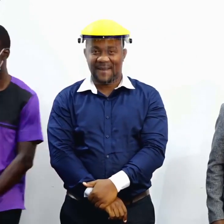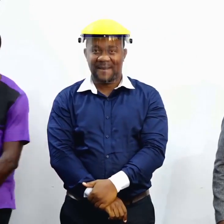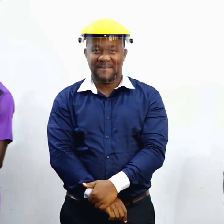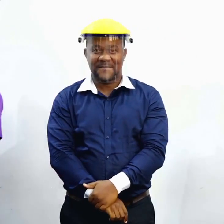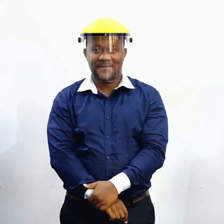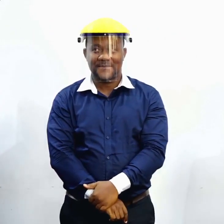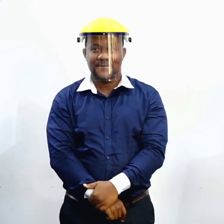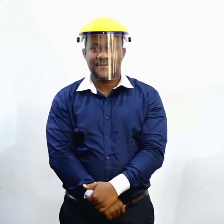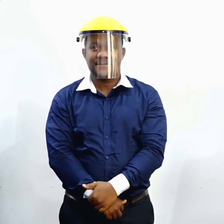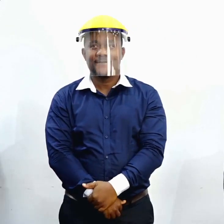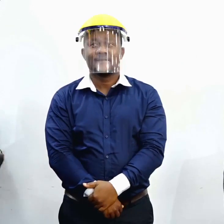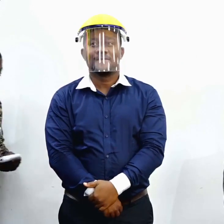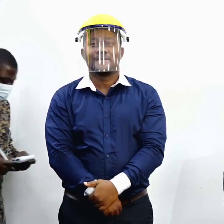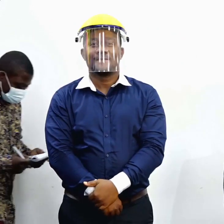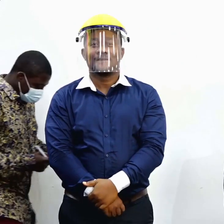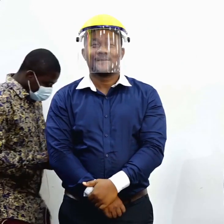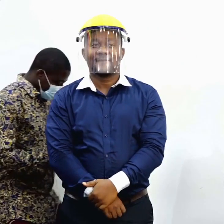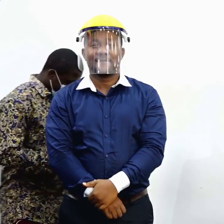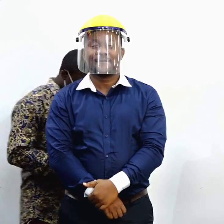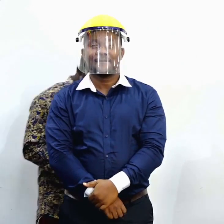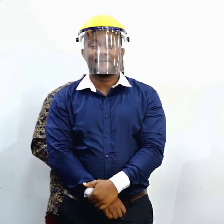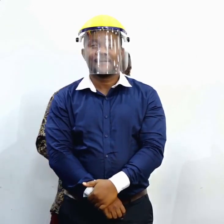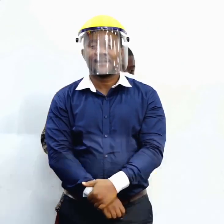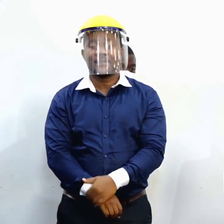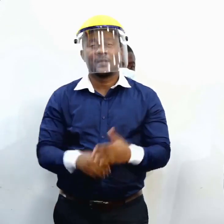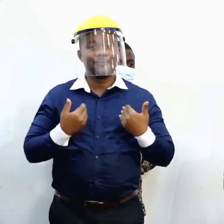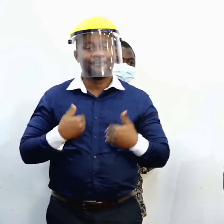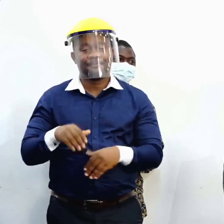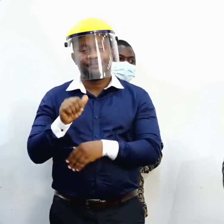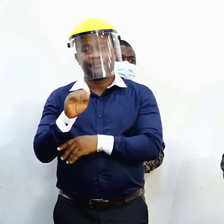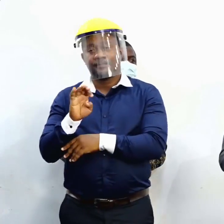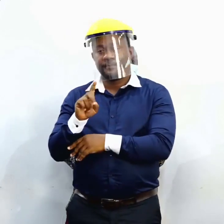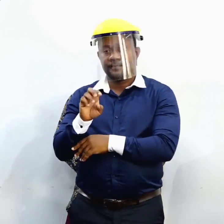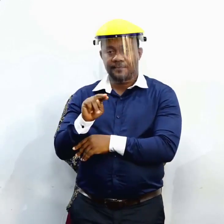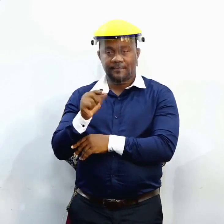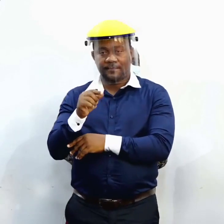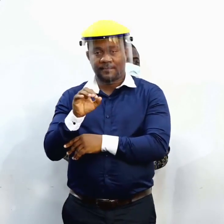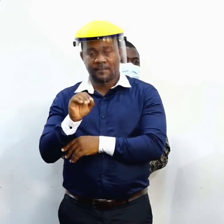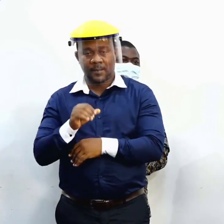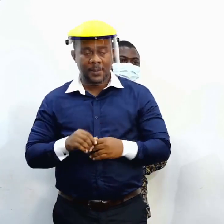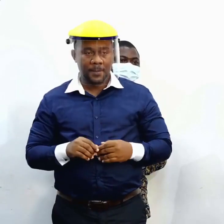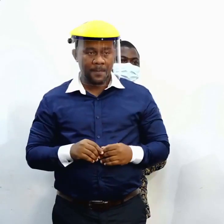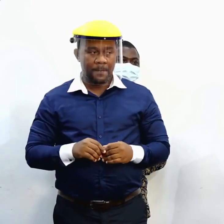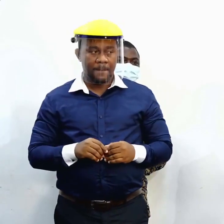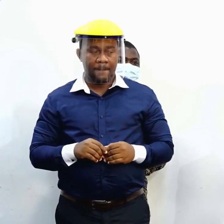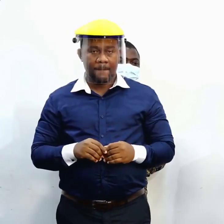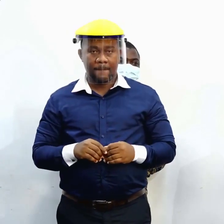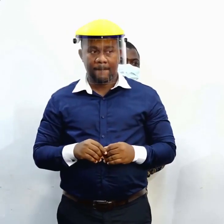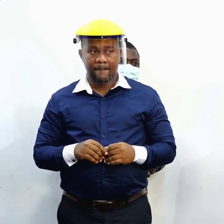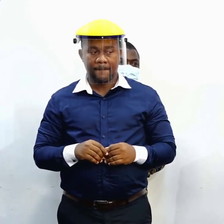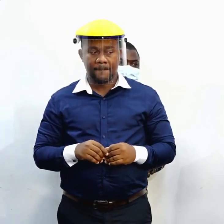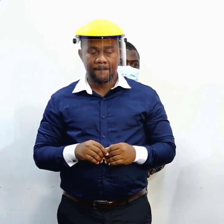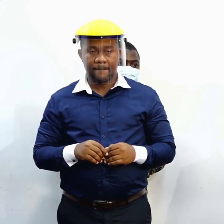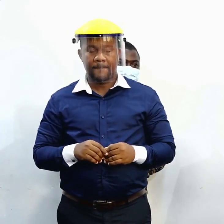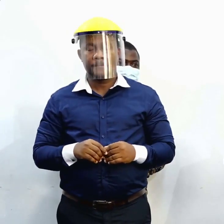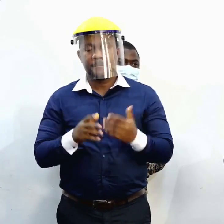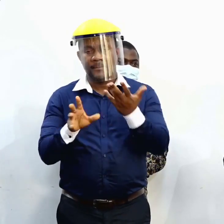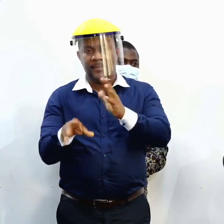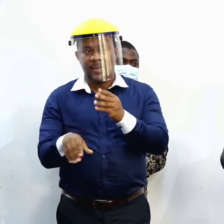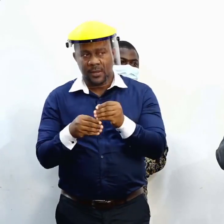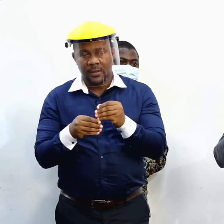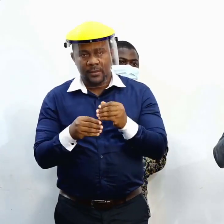Good morning, Honorable. FM Abednego, Adum FM. Honorable, as a follow-up, I top up to my